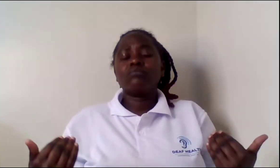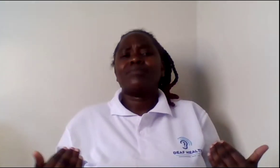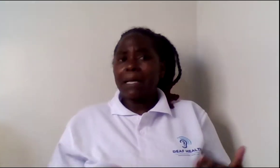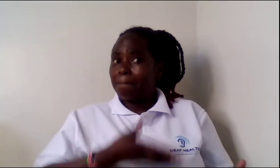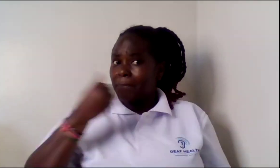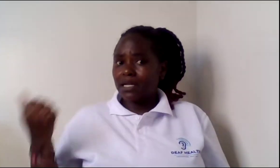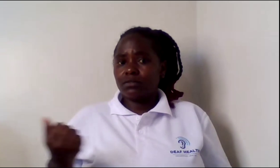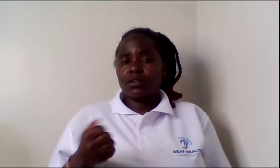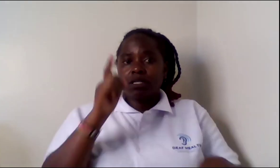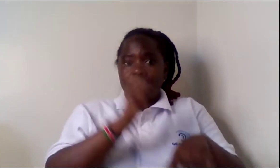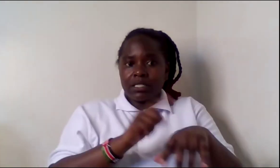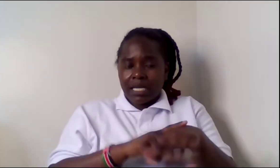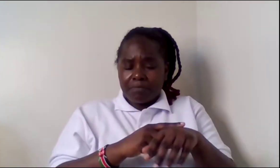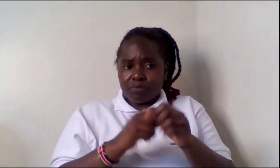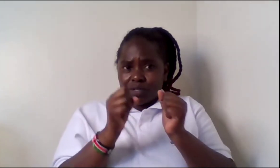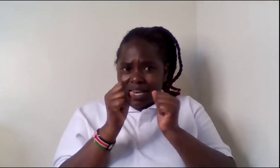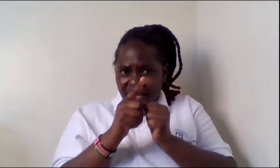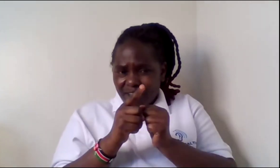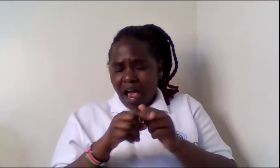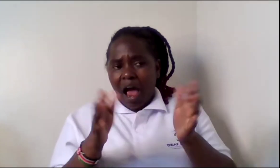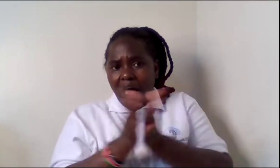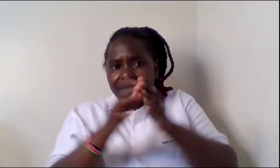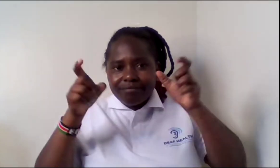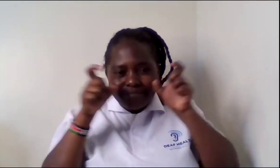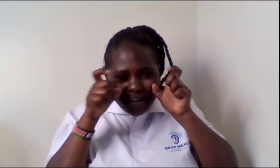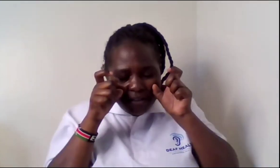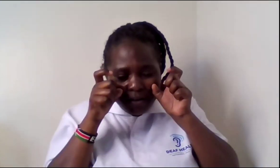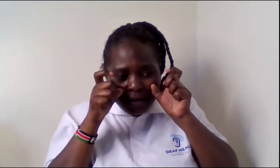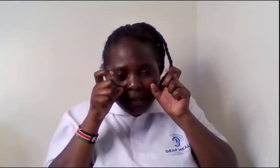and HIV. I'll be honest, I don't think there's much